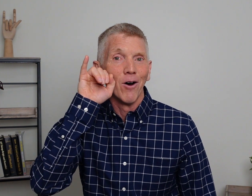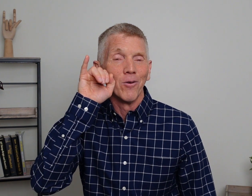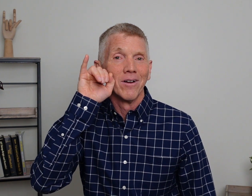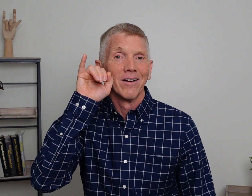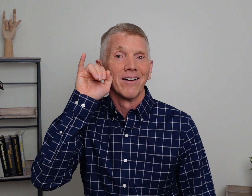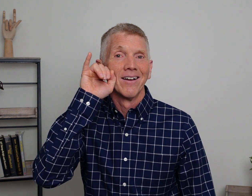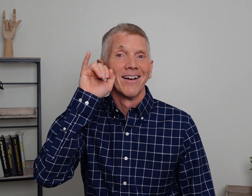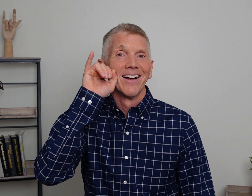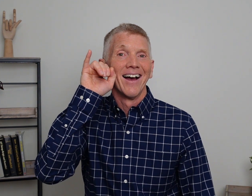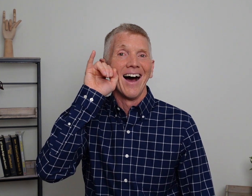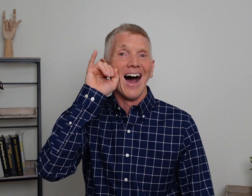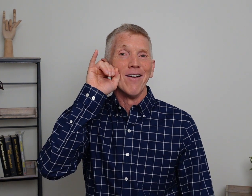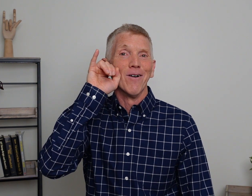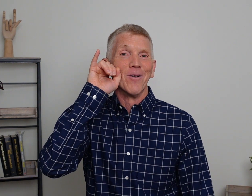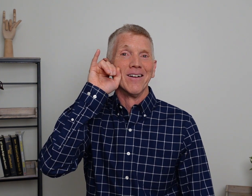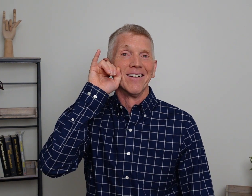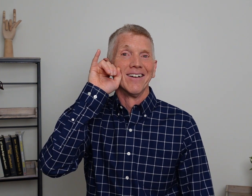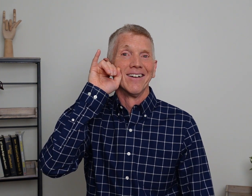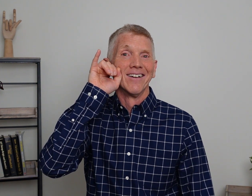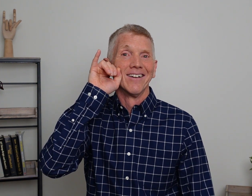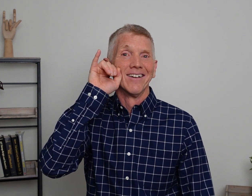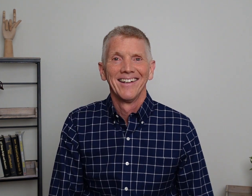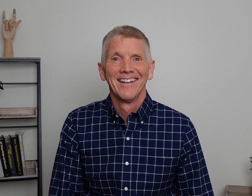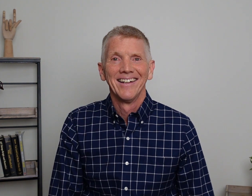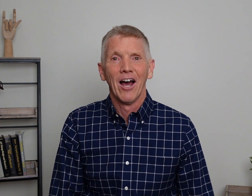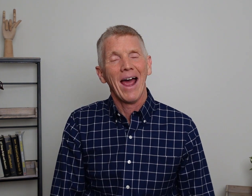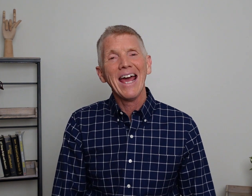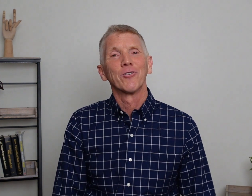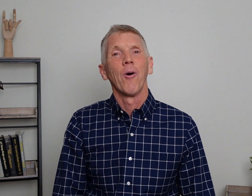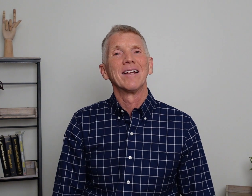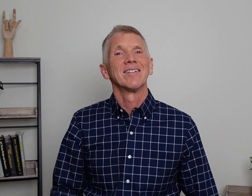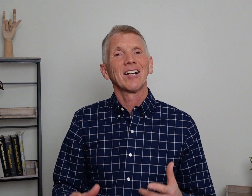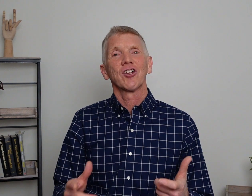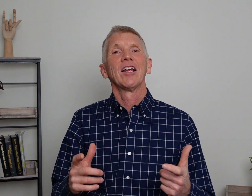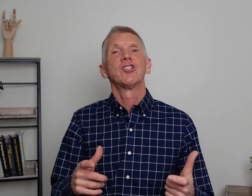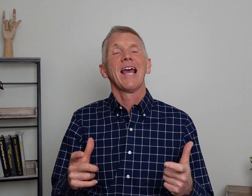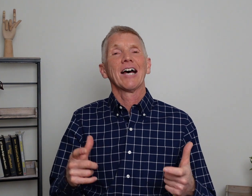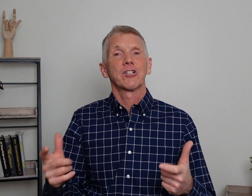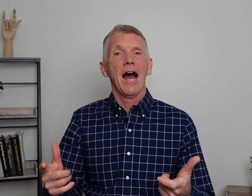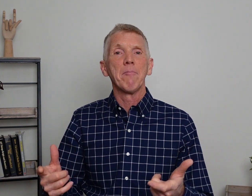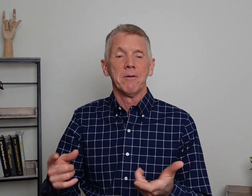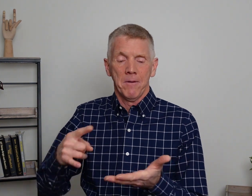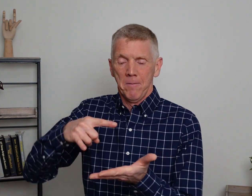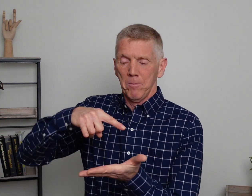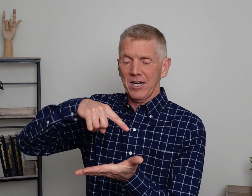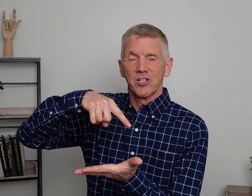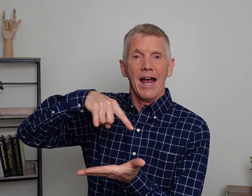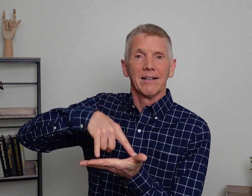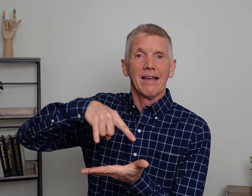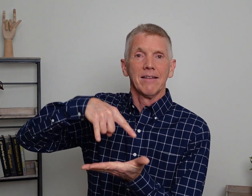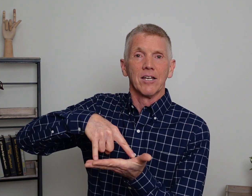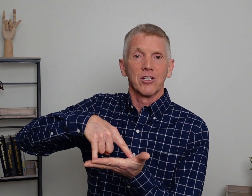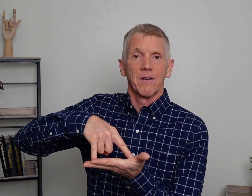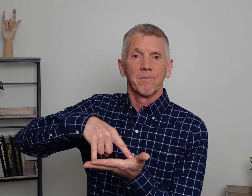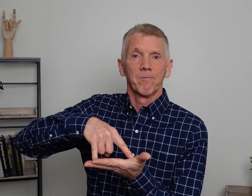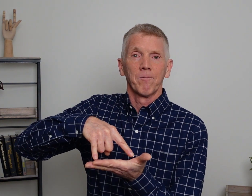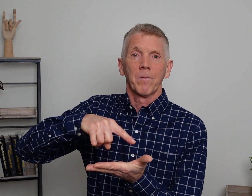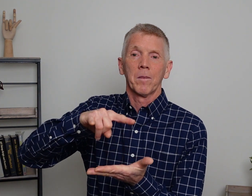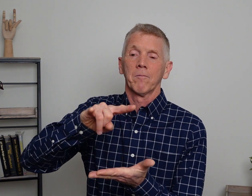iPhone. iPhone. Now Android is not a sign I see as common, but it's signed like this.